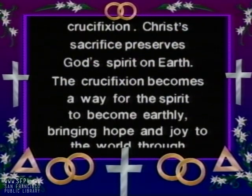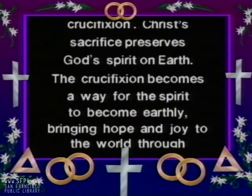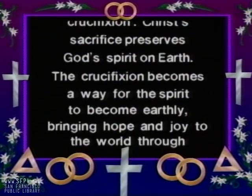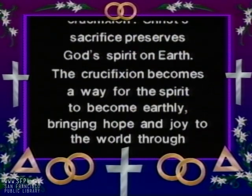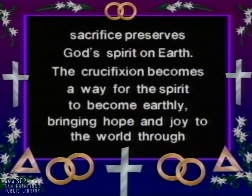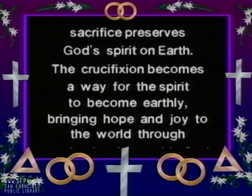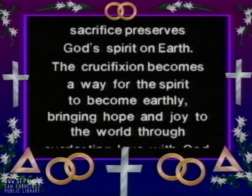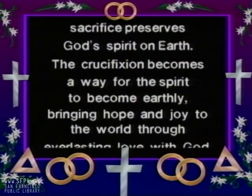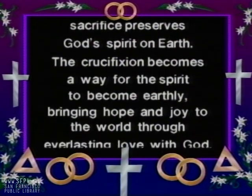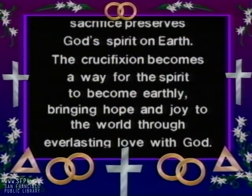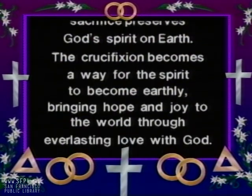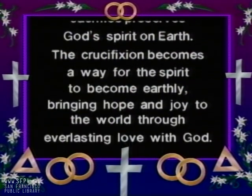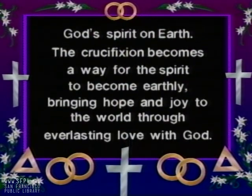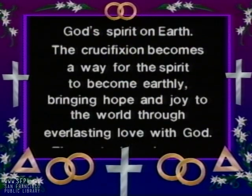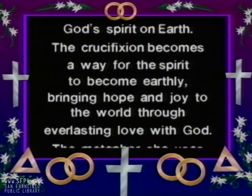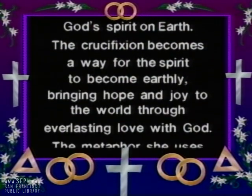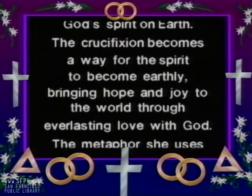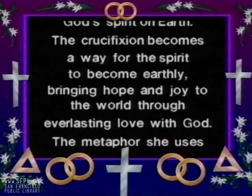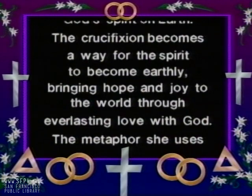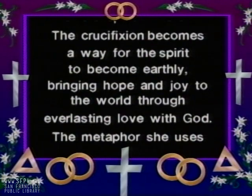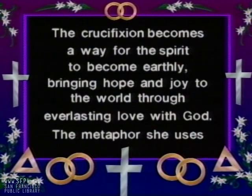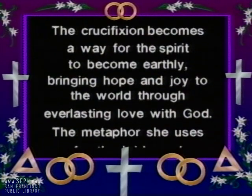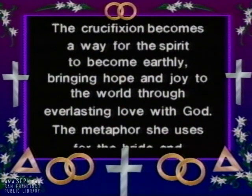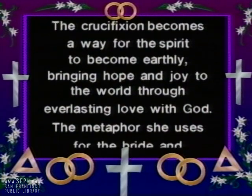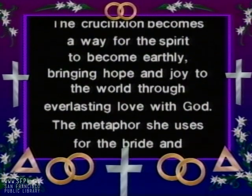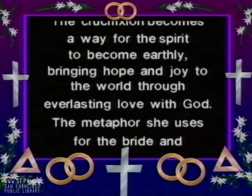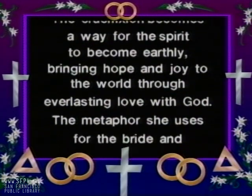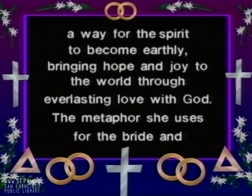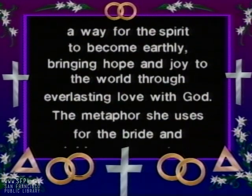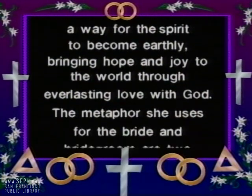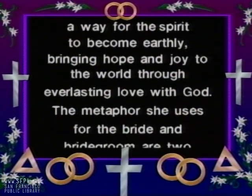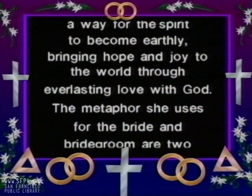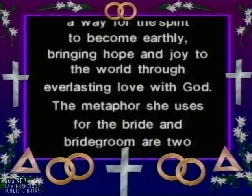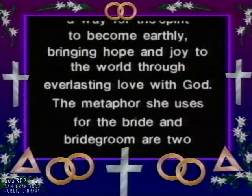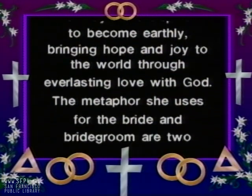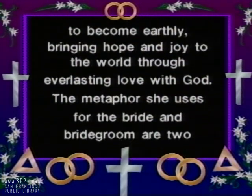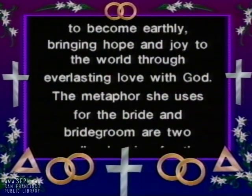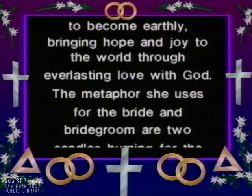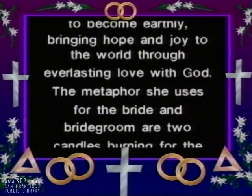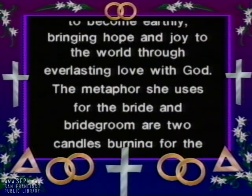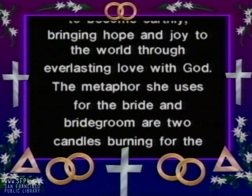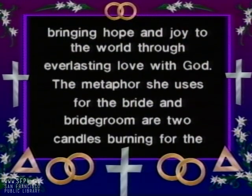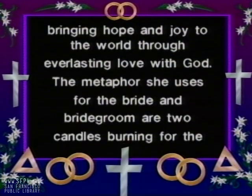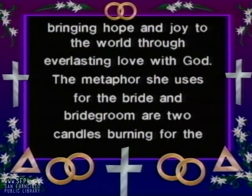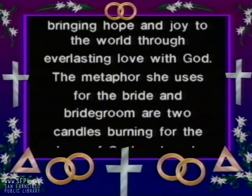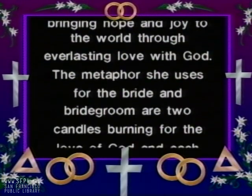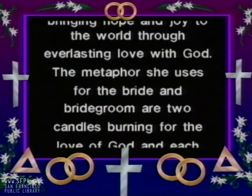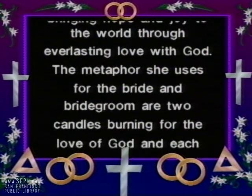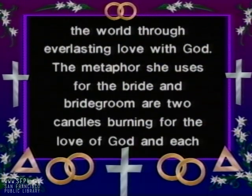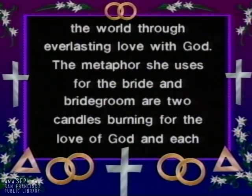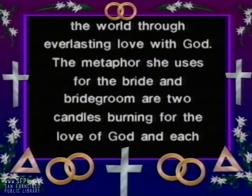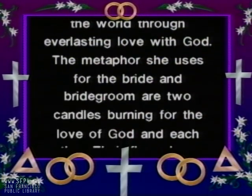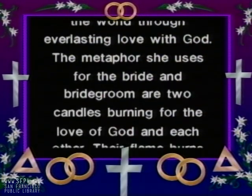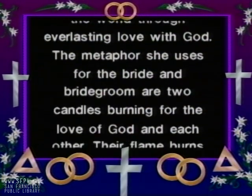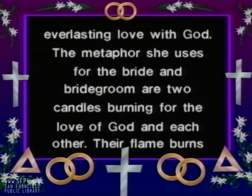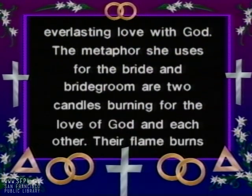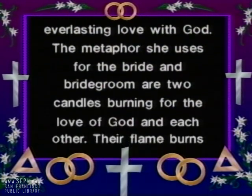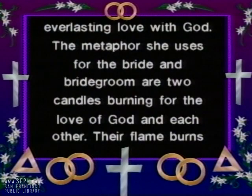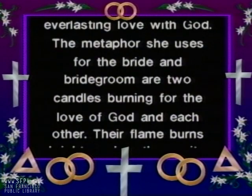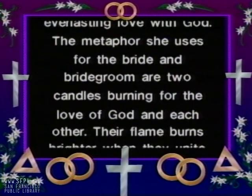way for the spirit to become earthly, bringing hope and joy to the world through everlasting love with God. The metaphor she uses for the bride and bridegroom are two